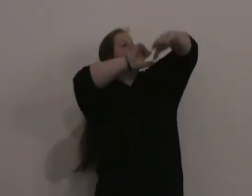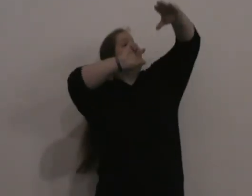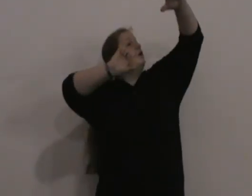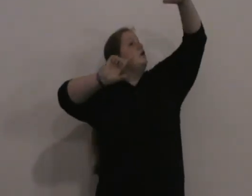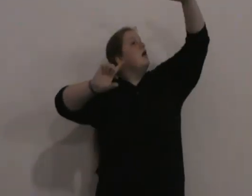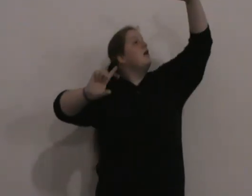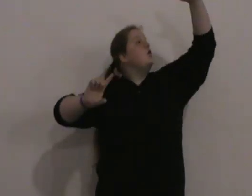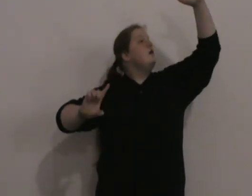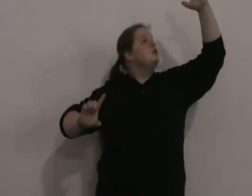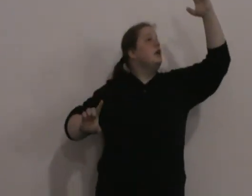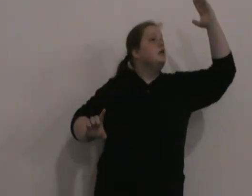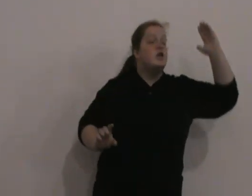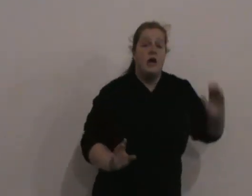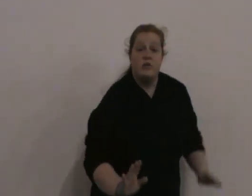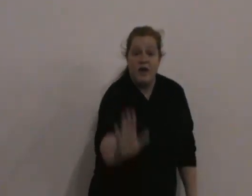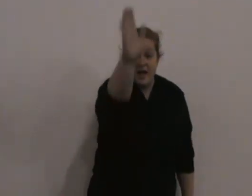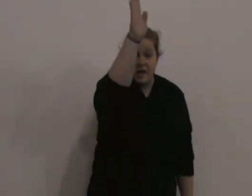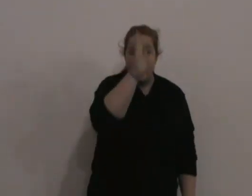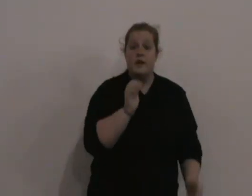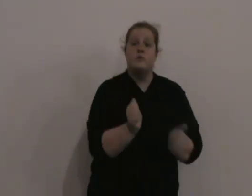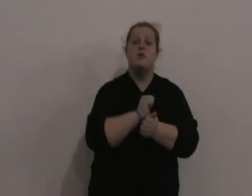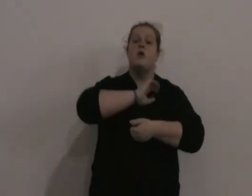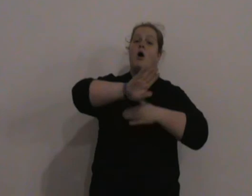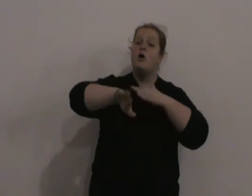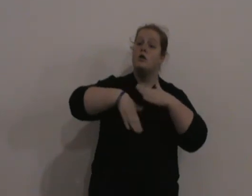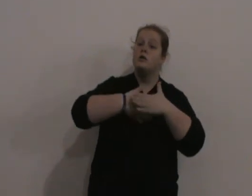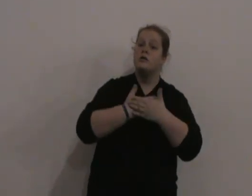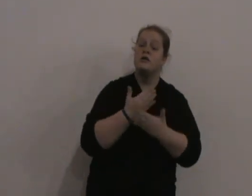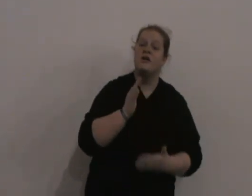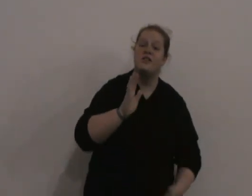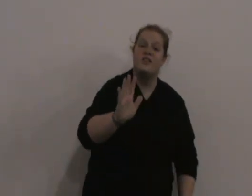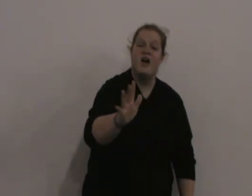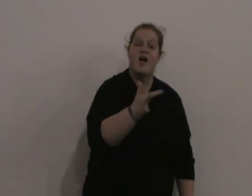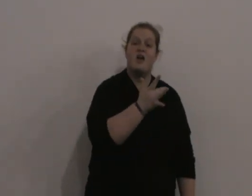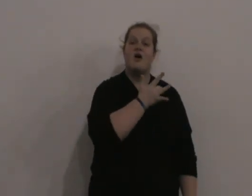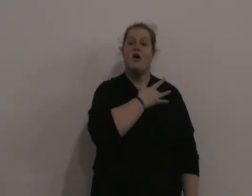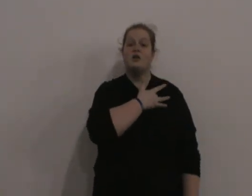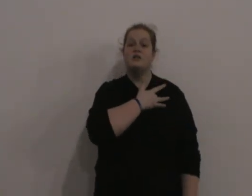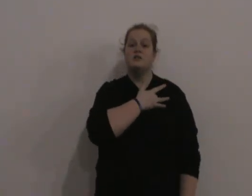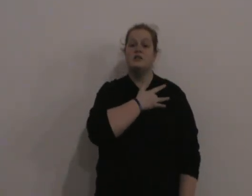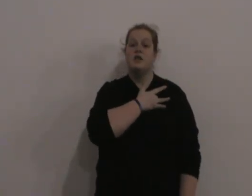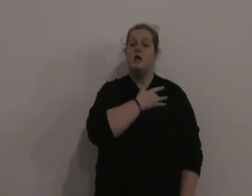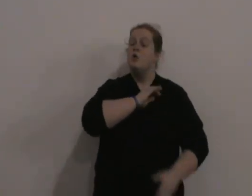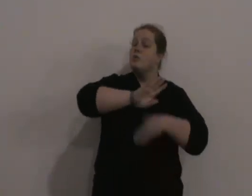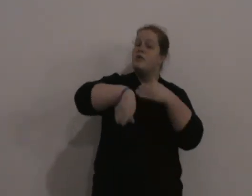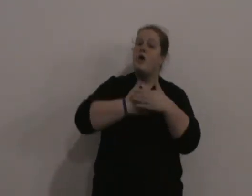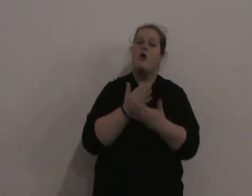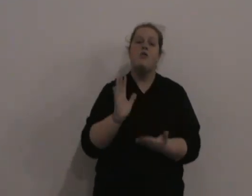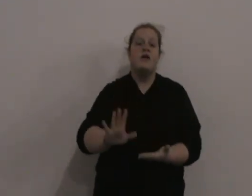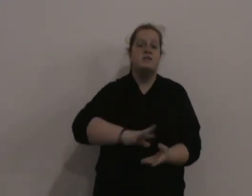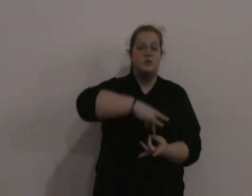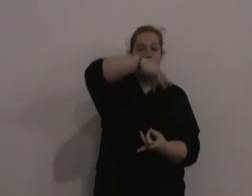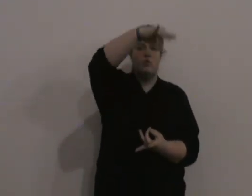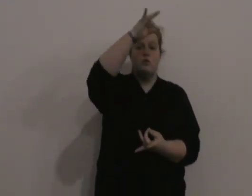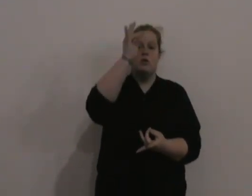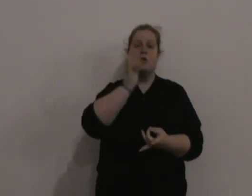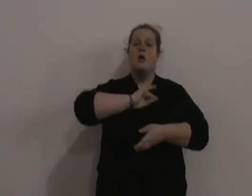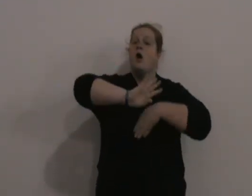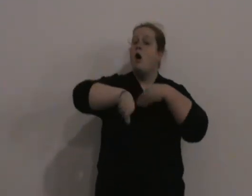Lord, and a quick change, thy God with all thy heart, with all thy soul,